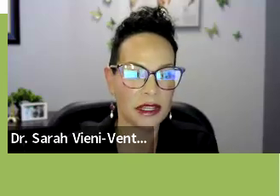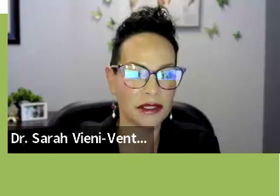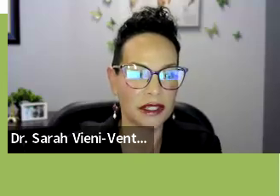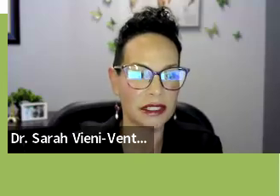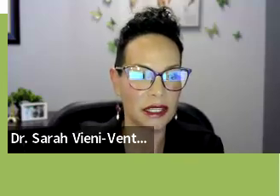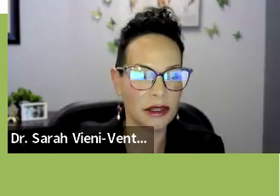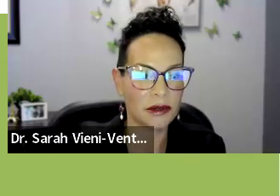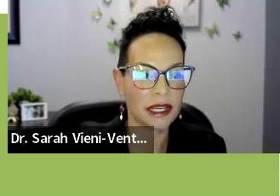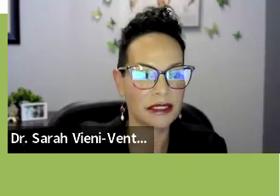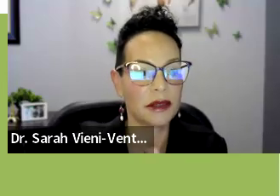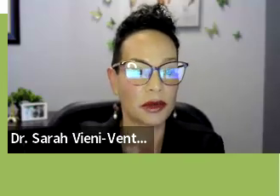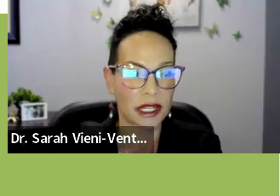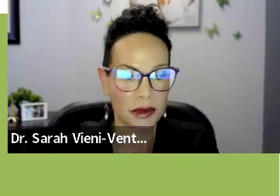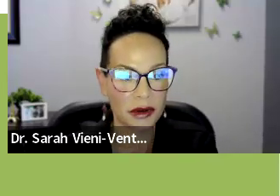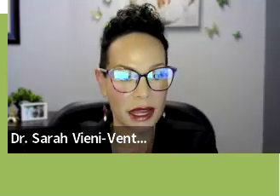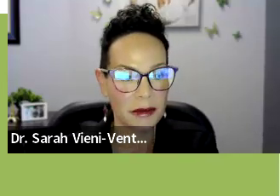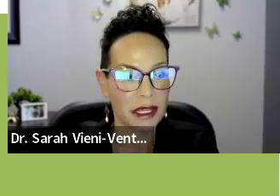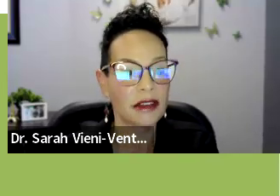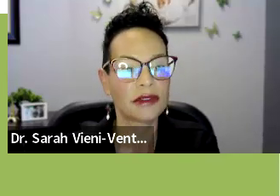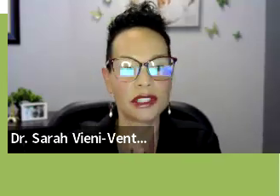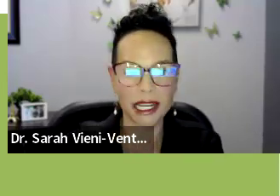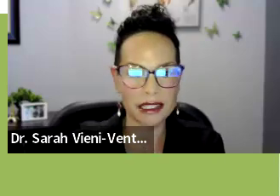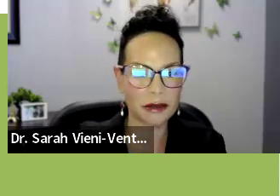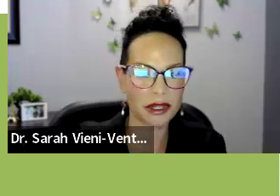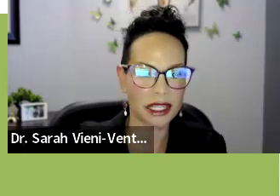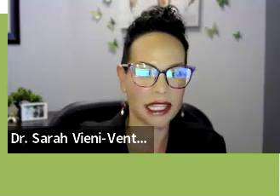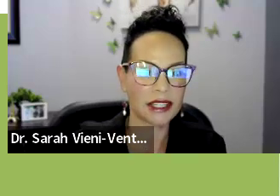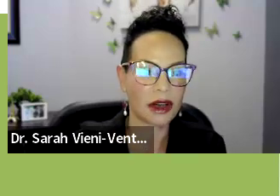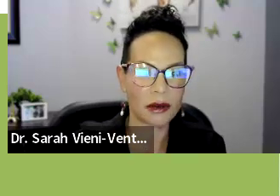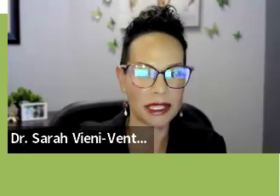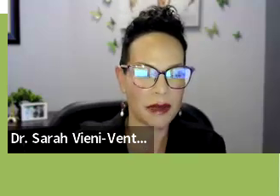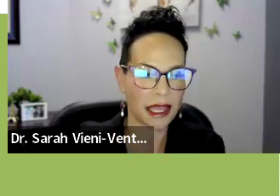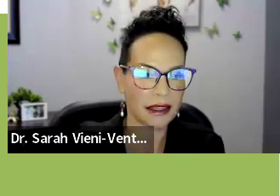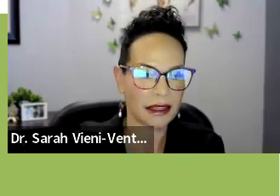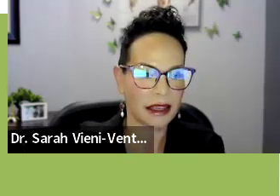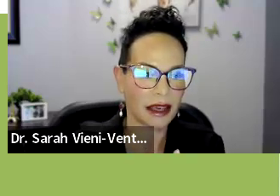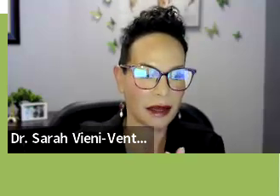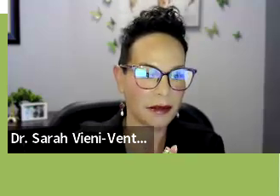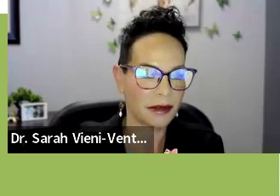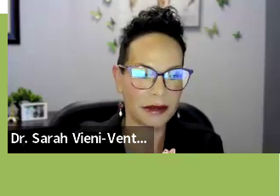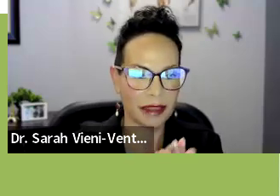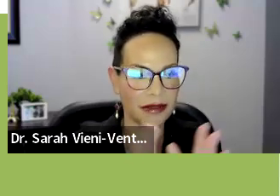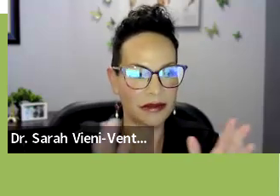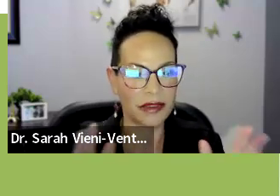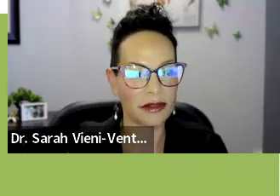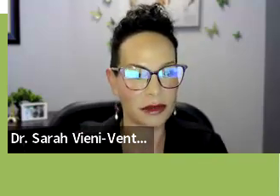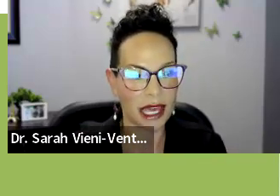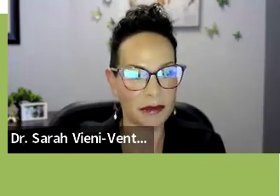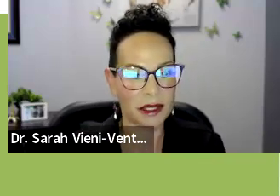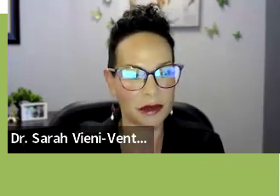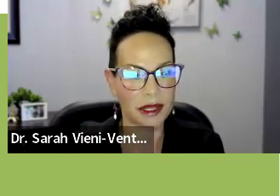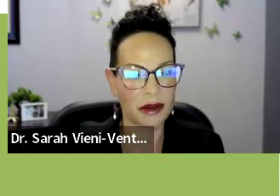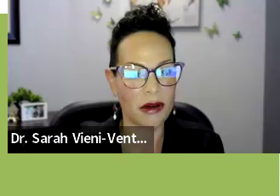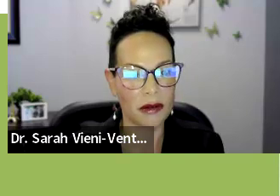school to continue into the Bridge program. For Chinese immersion, it has always been that